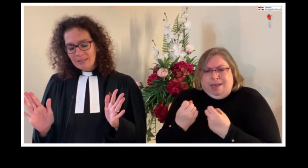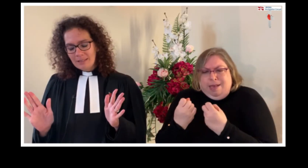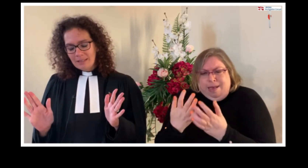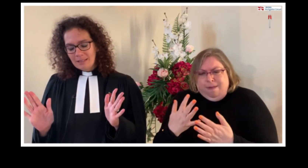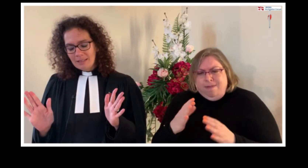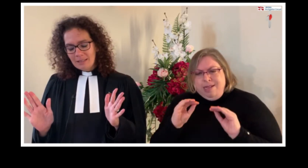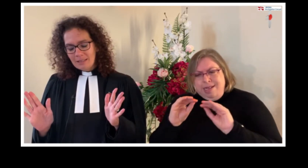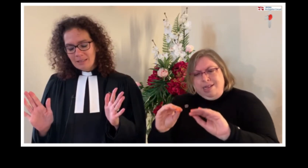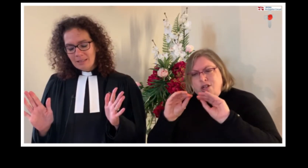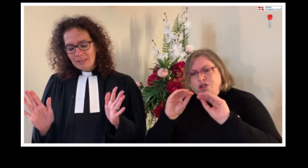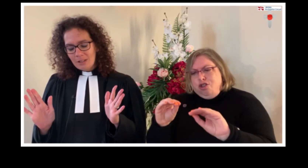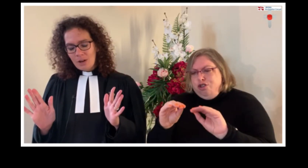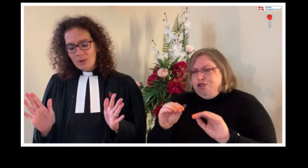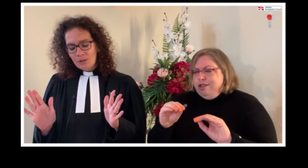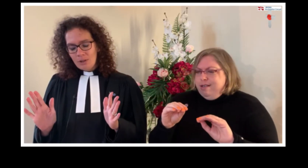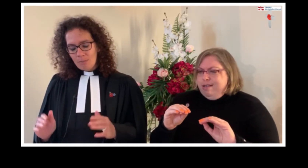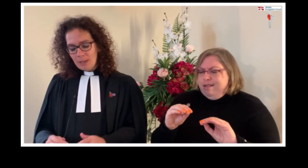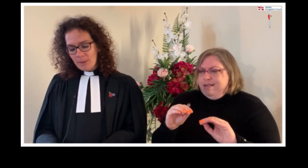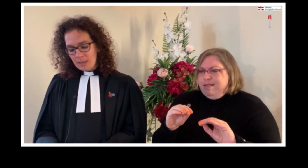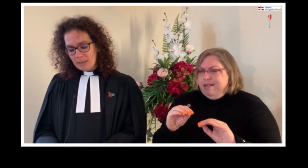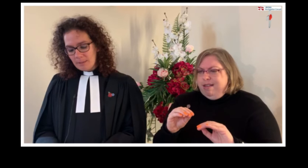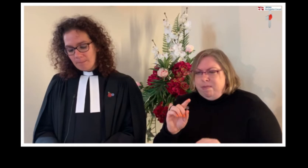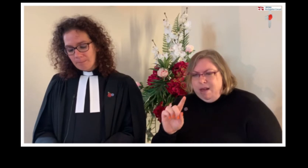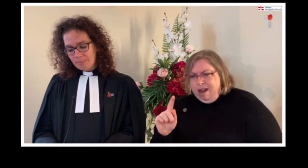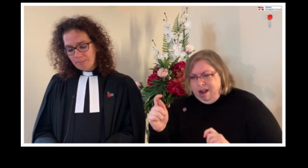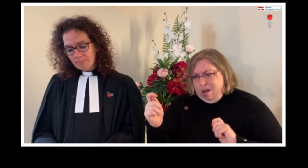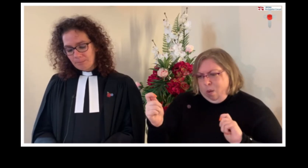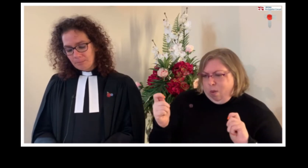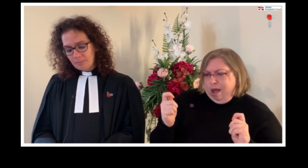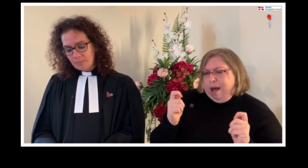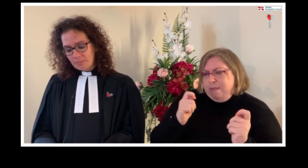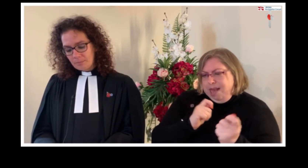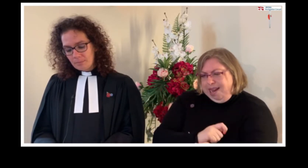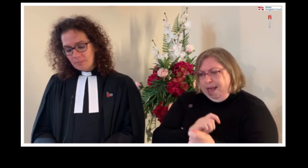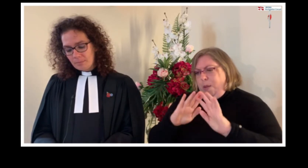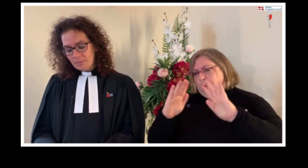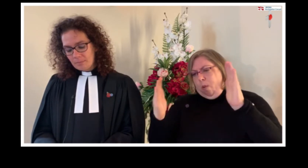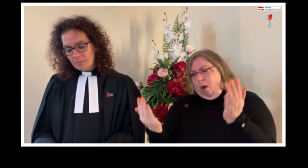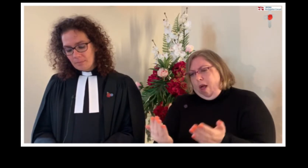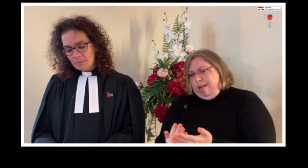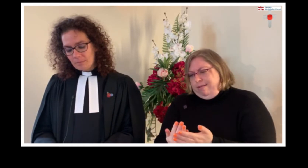close to those who bring peace.